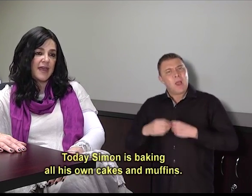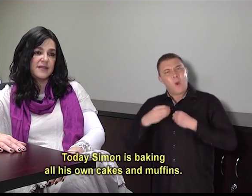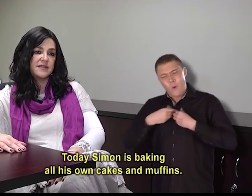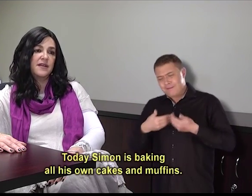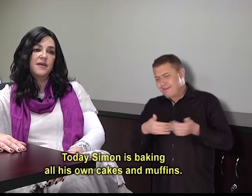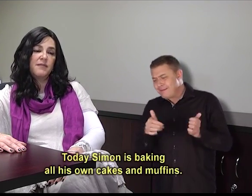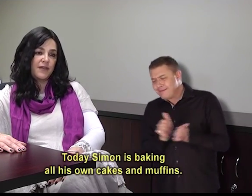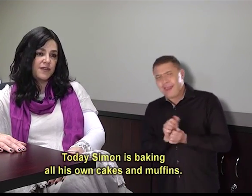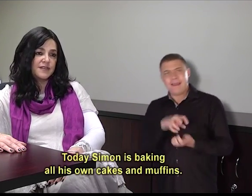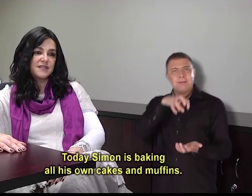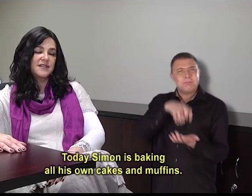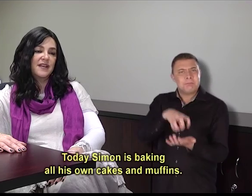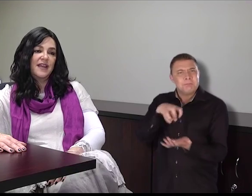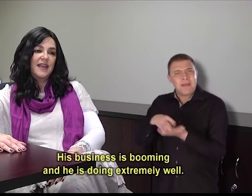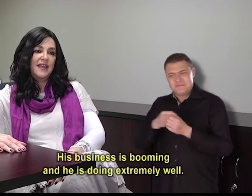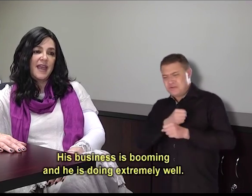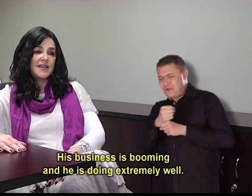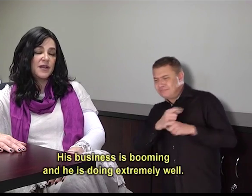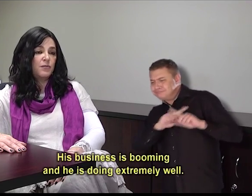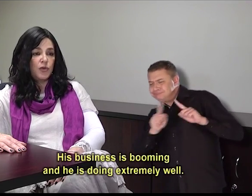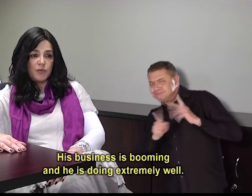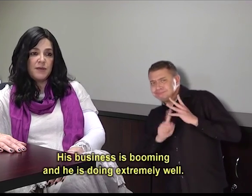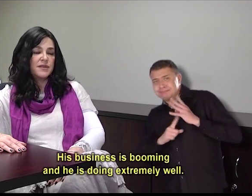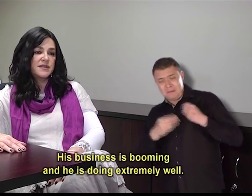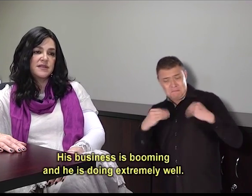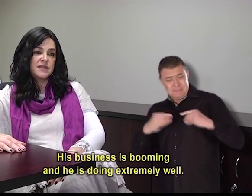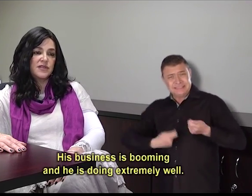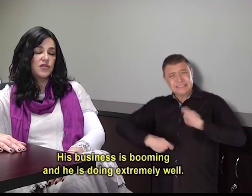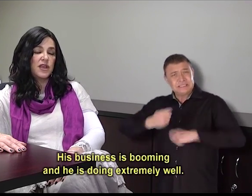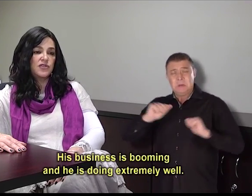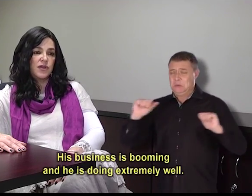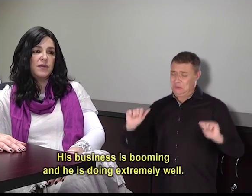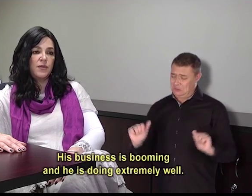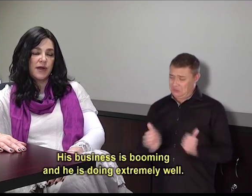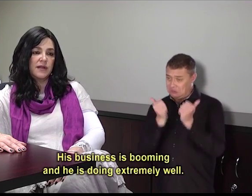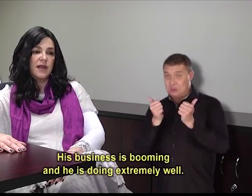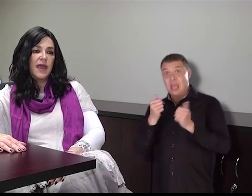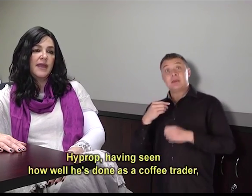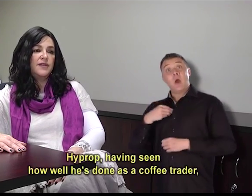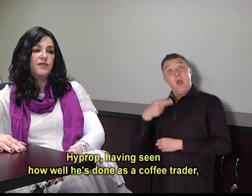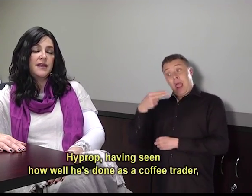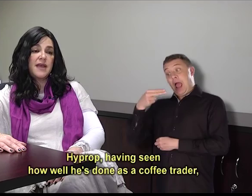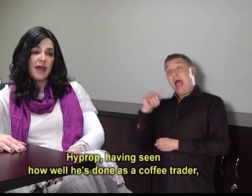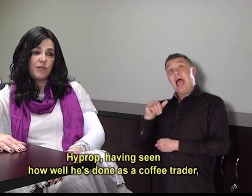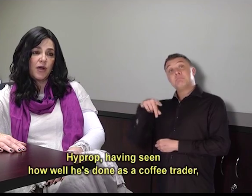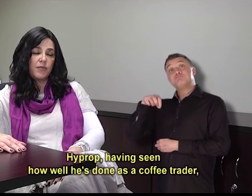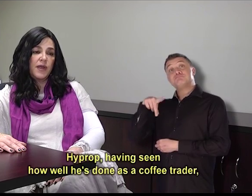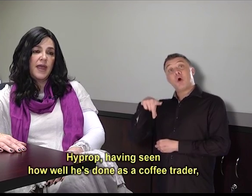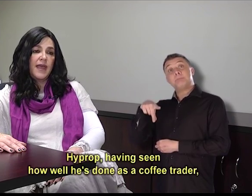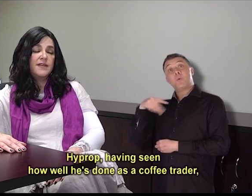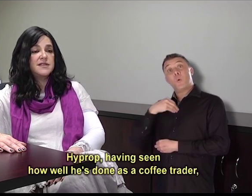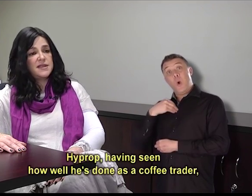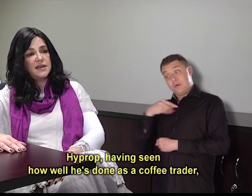own cakes, muffins. He has a booming business. He's doing extremely well. And in fact,